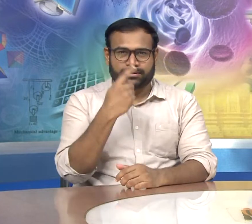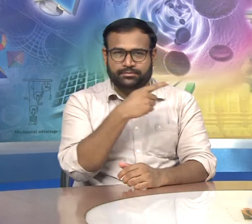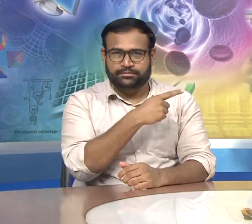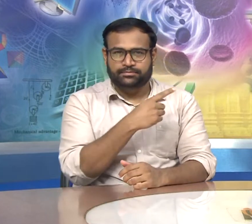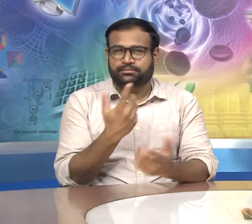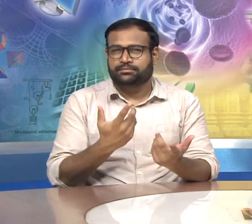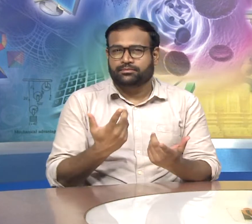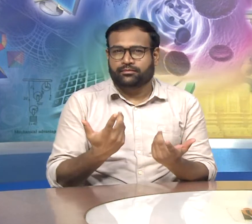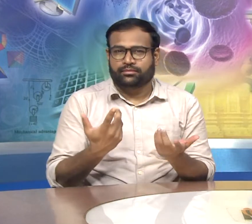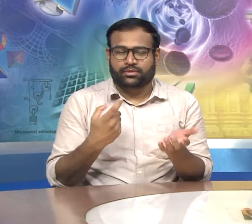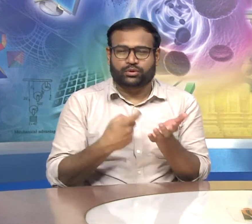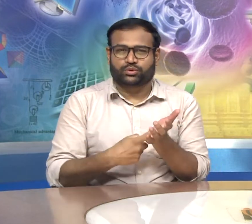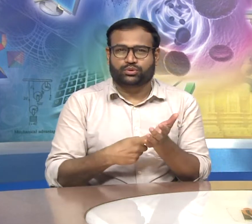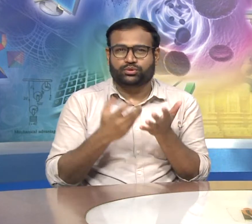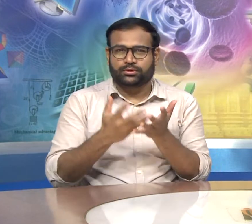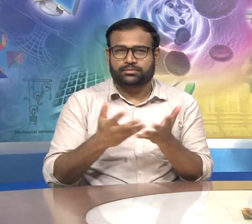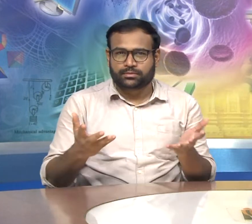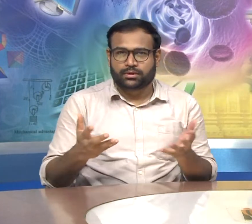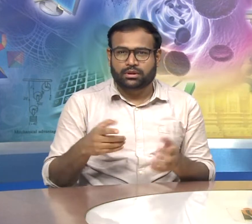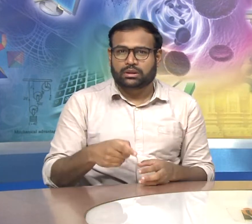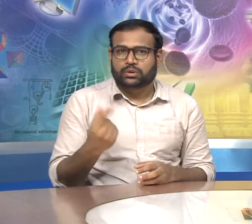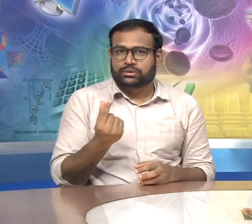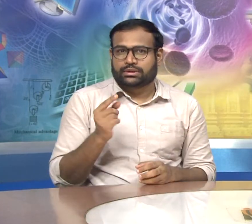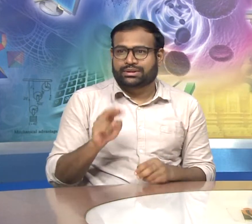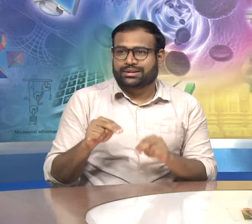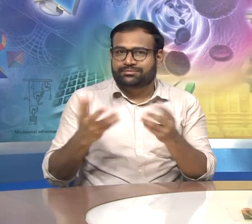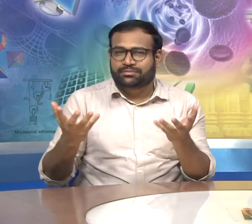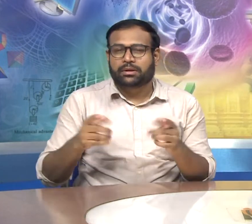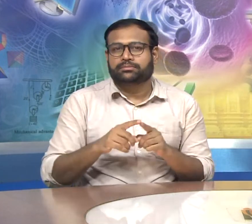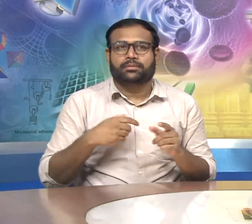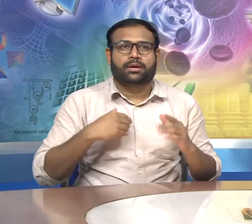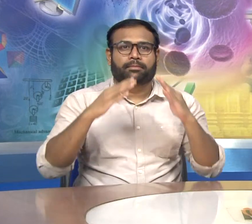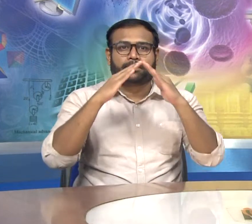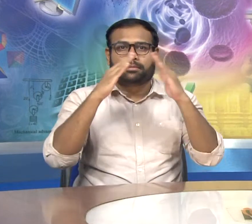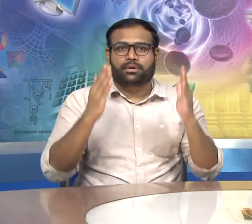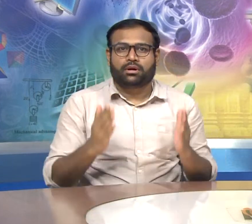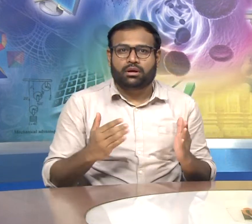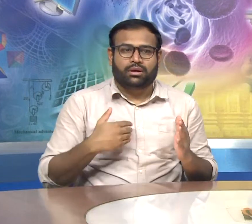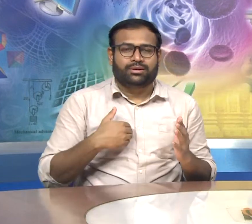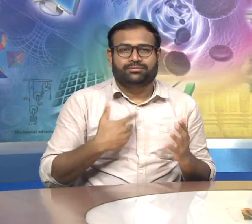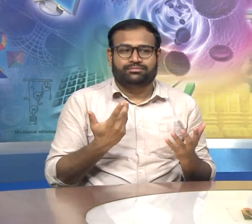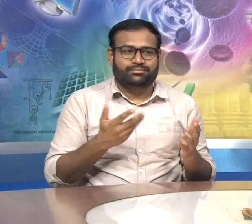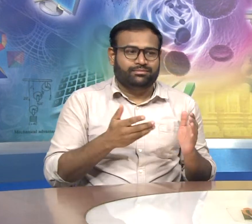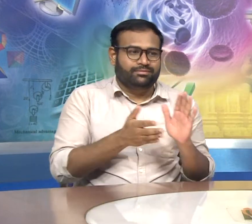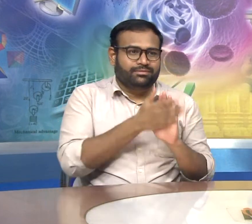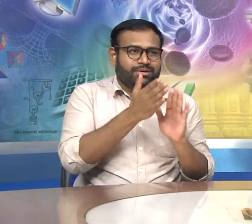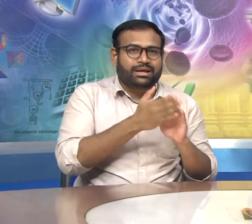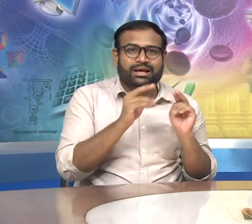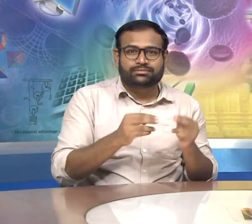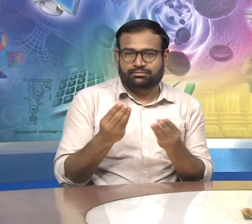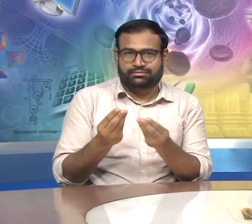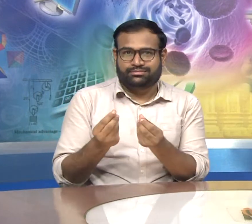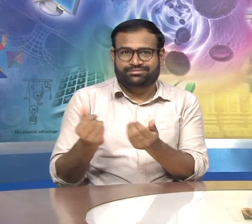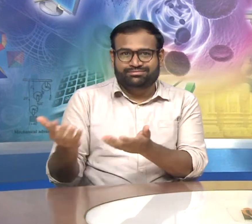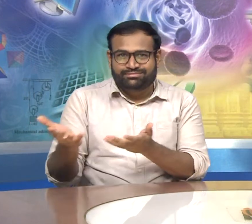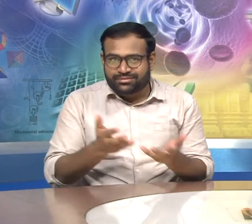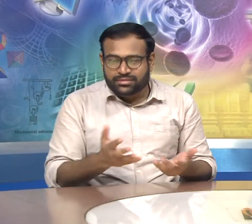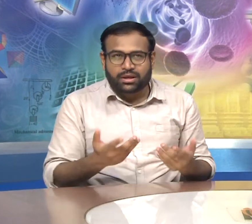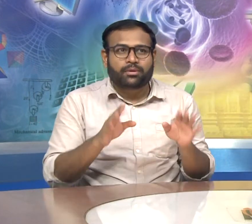Next word is resource. This sign we use is resource, like our house is resource. If we want to